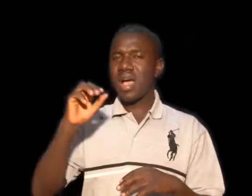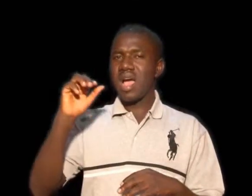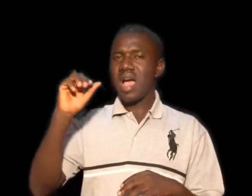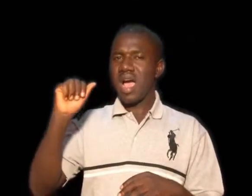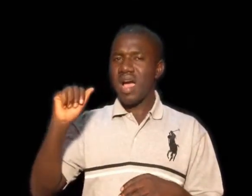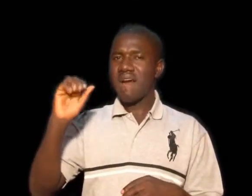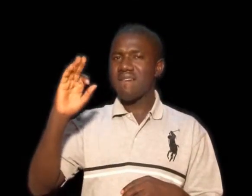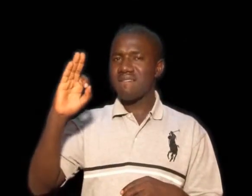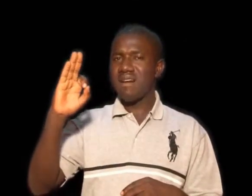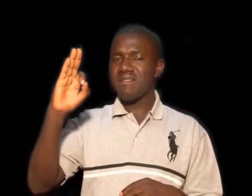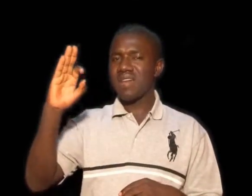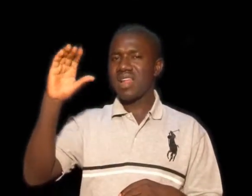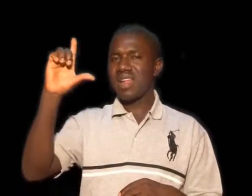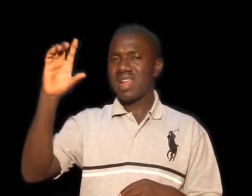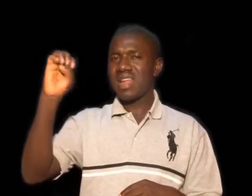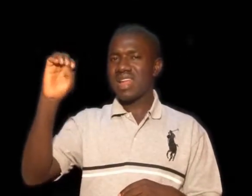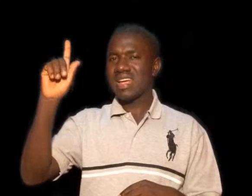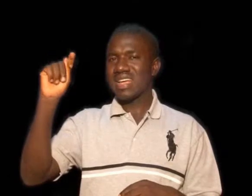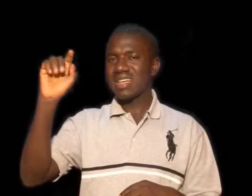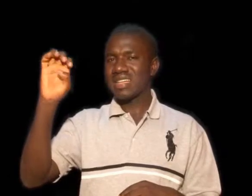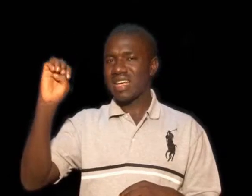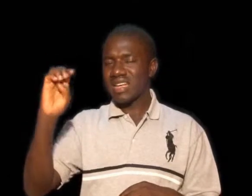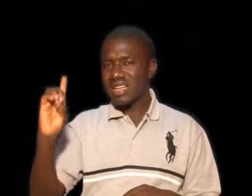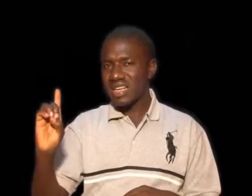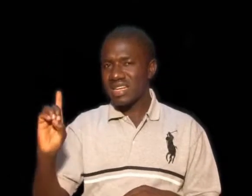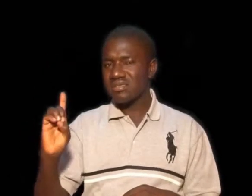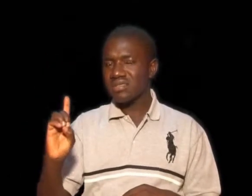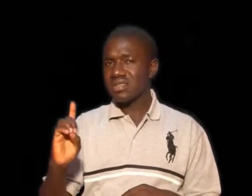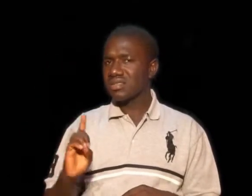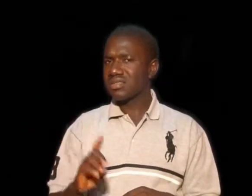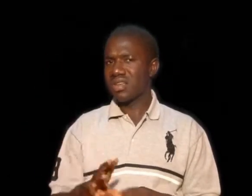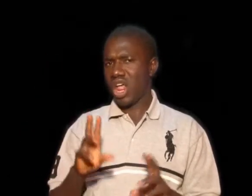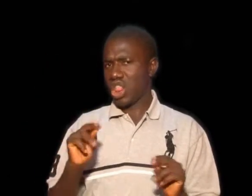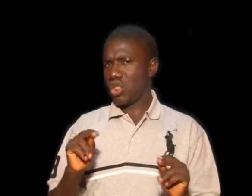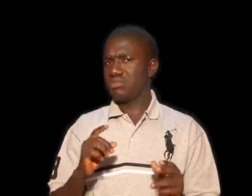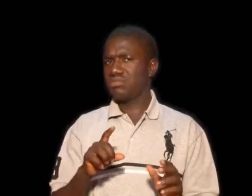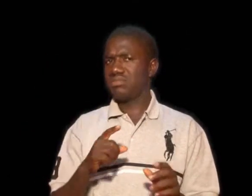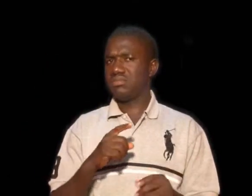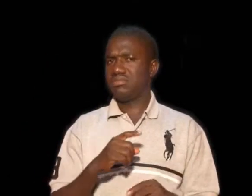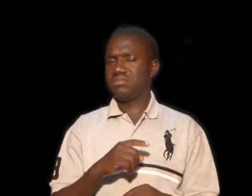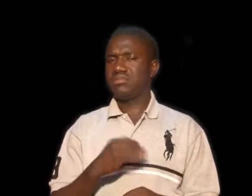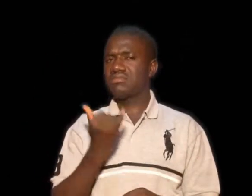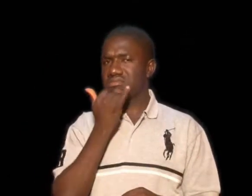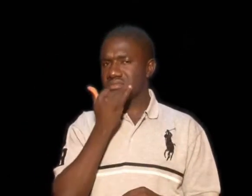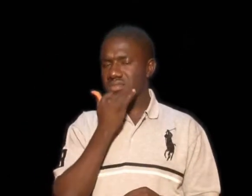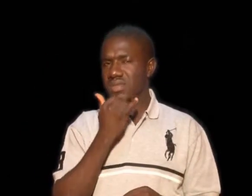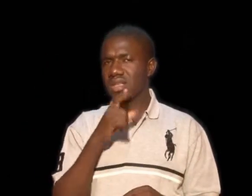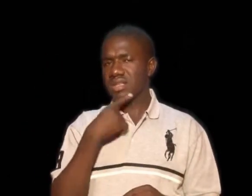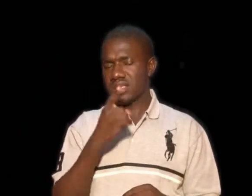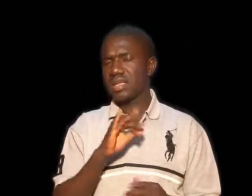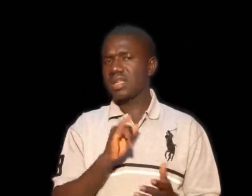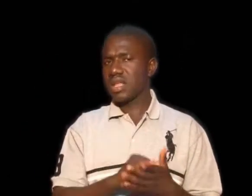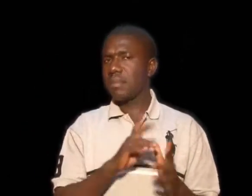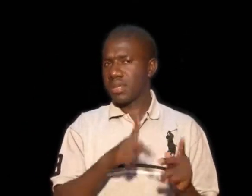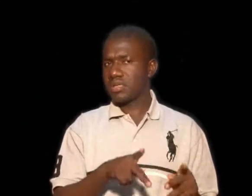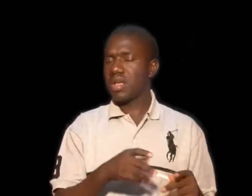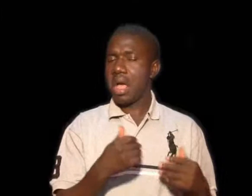afflicted. Appropriate: say the person has, in brackets, the